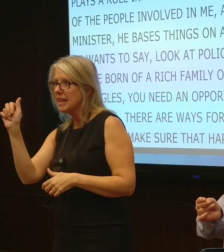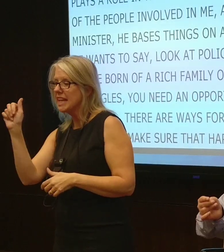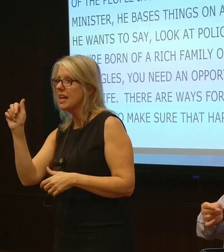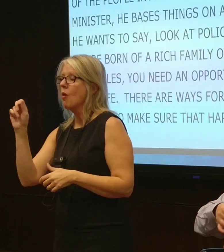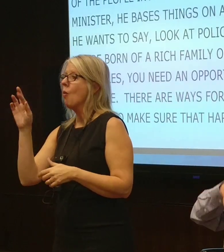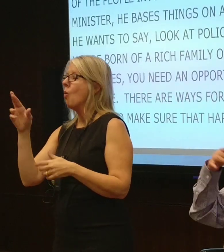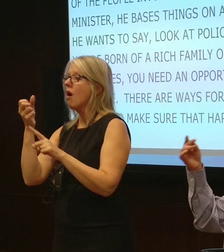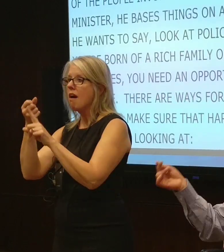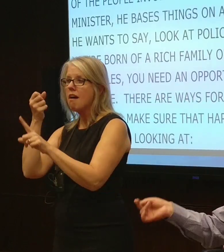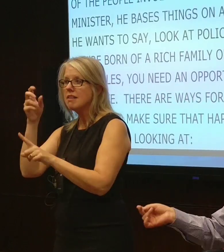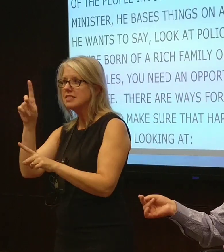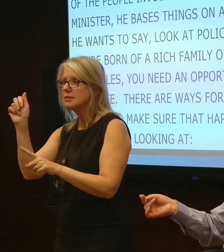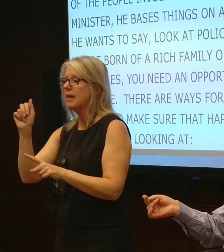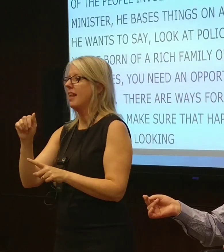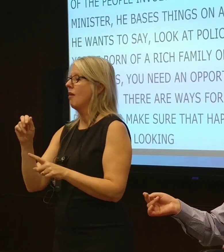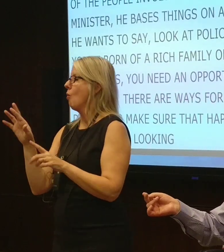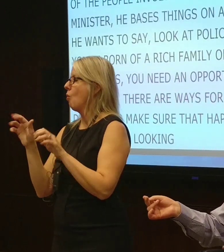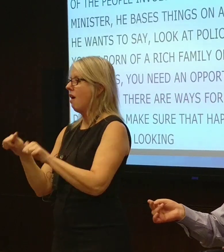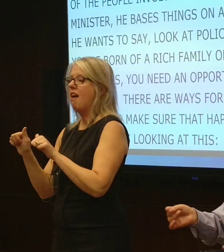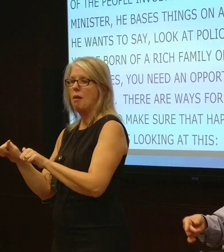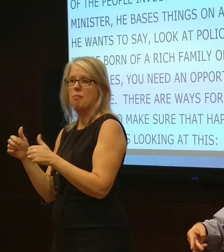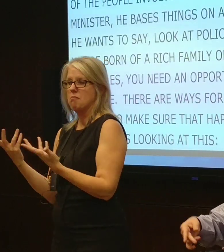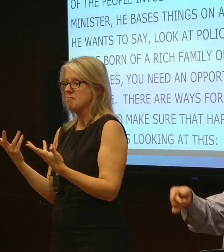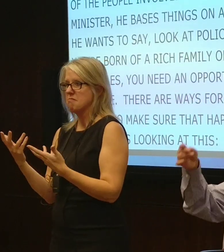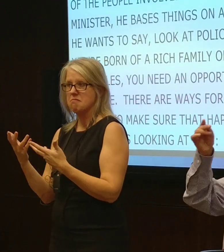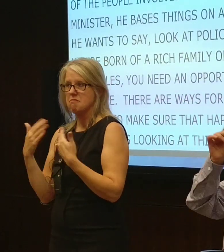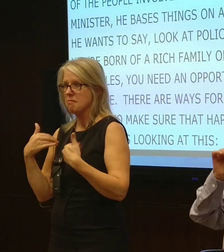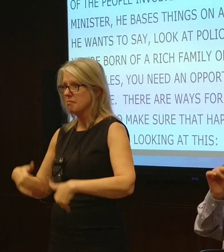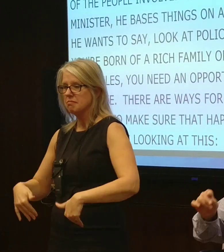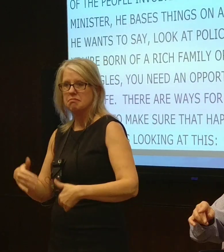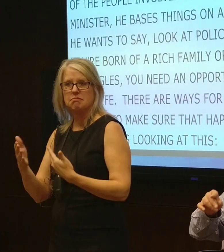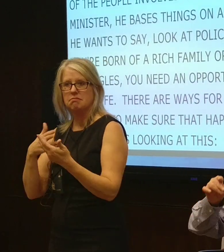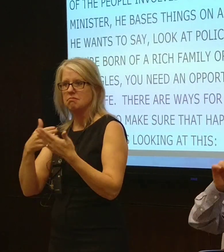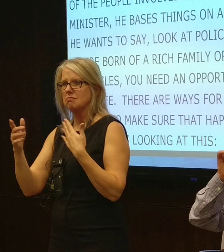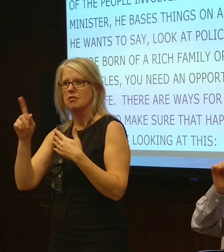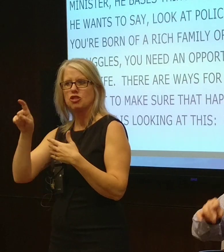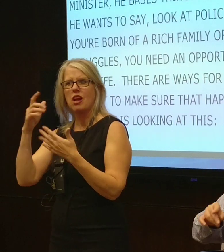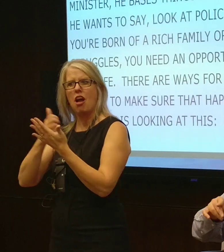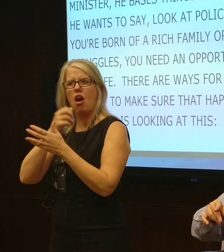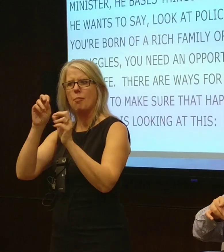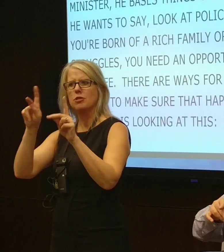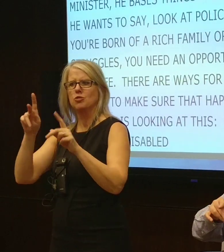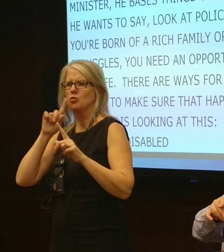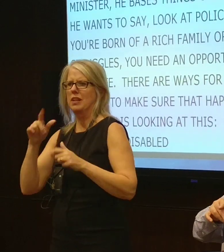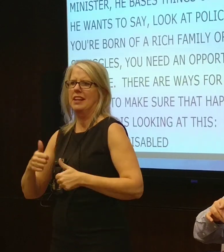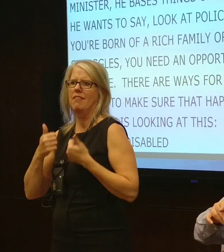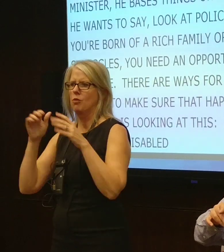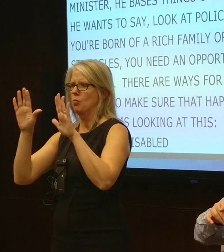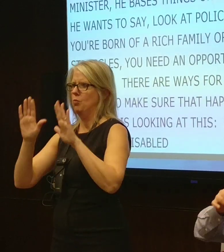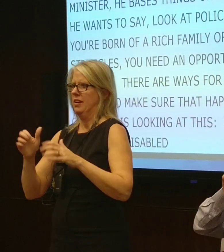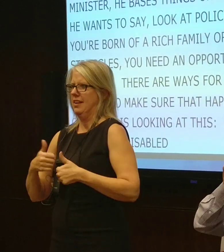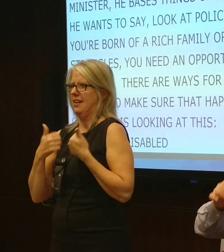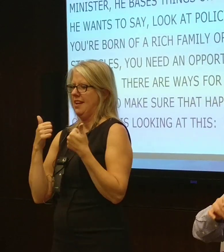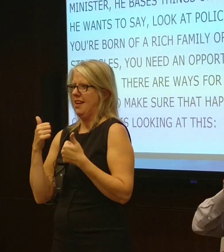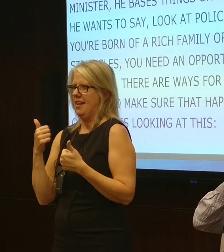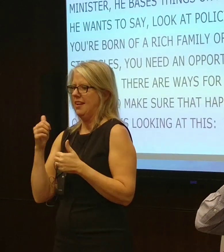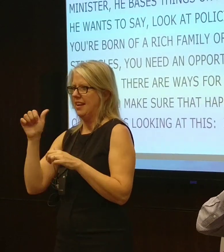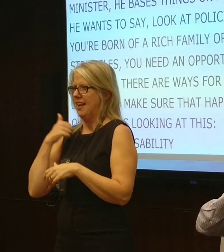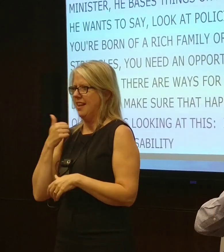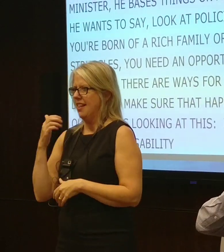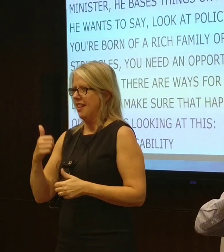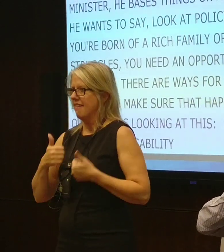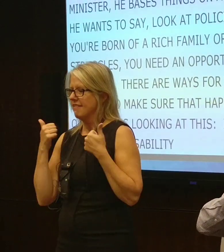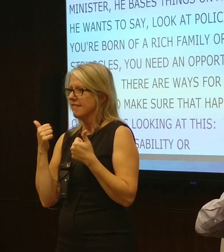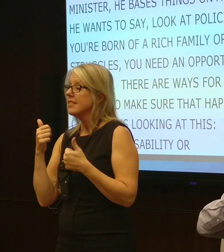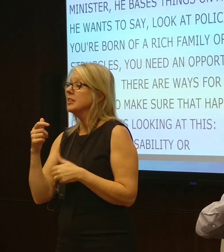you acquire a disability, or whether you're able-bodied. You should have an opportunity to live a great Canadian life. And we believe